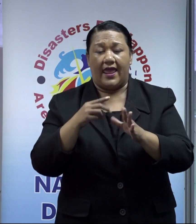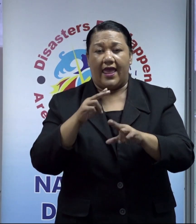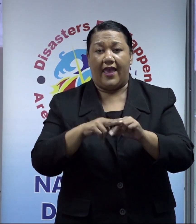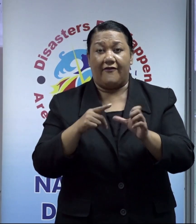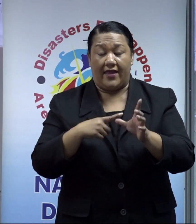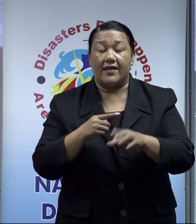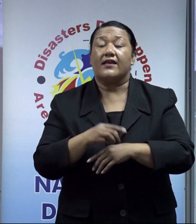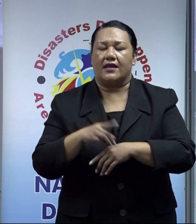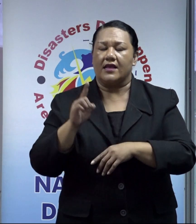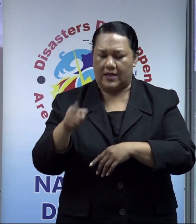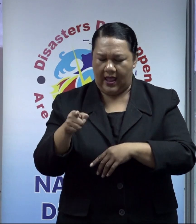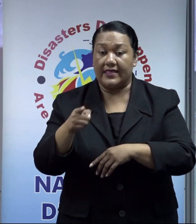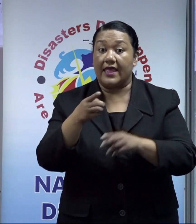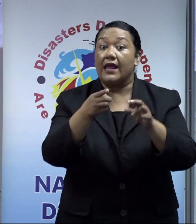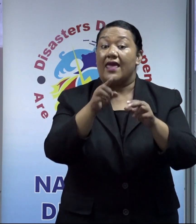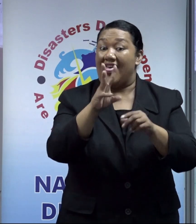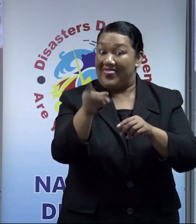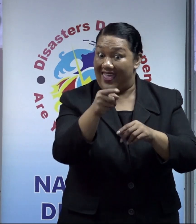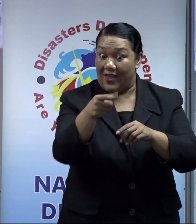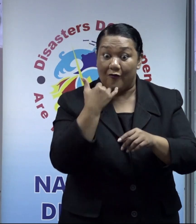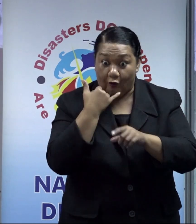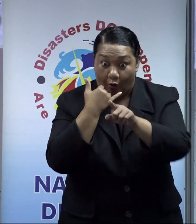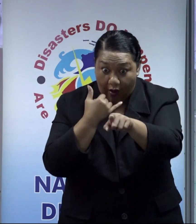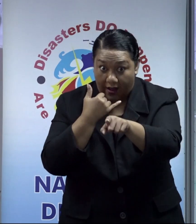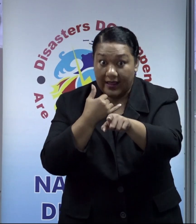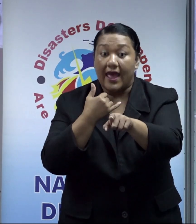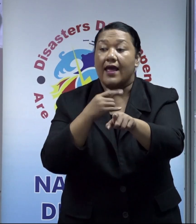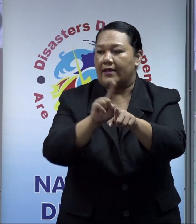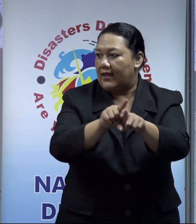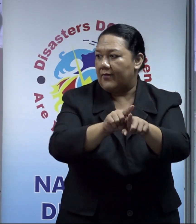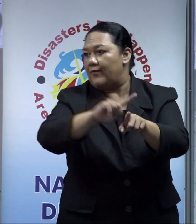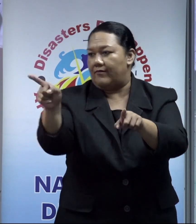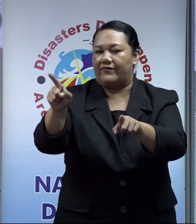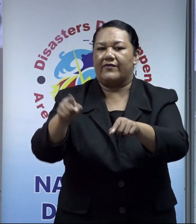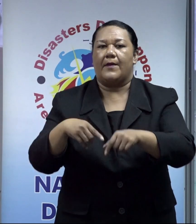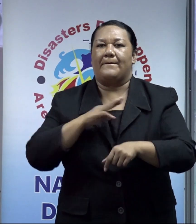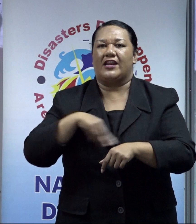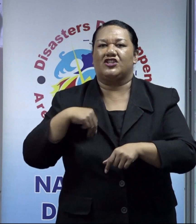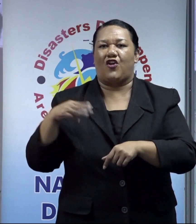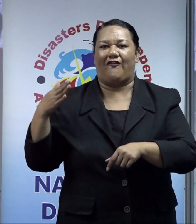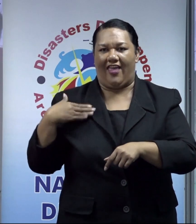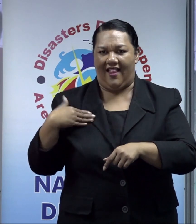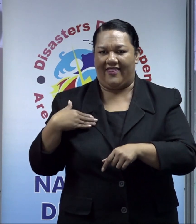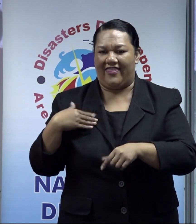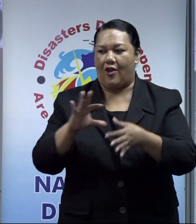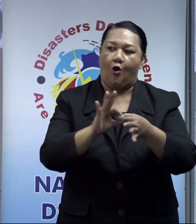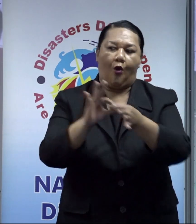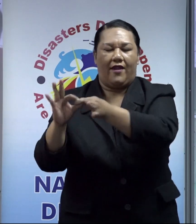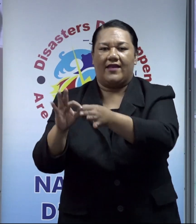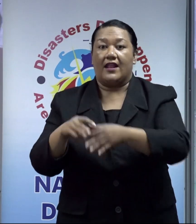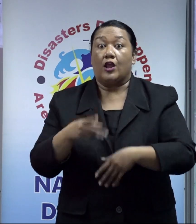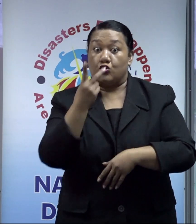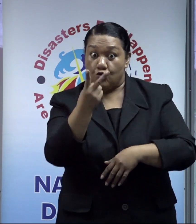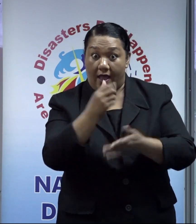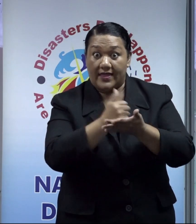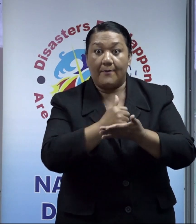case, refer the case. If it's in a health emergency, the Ministry of Health will be alerted that there is a health emergency. The main reason why those two numbers are